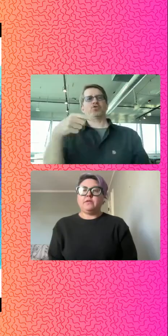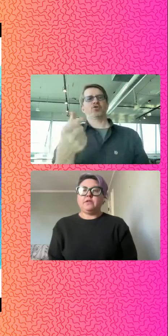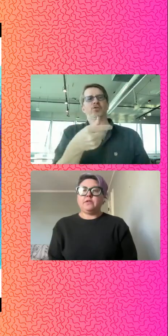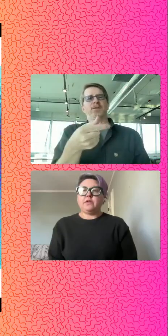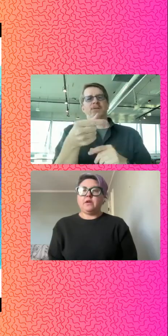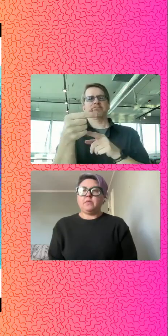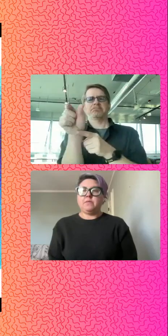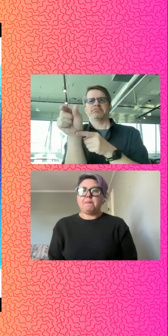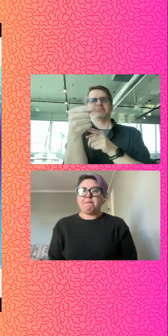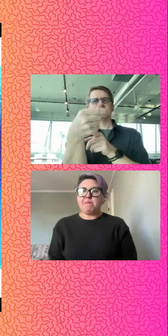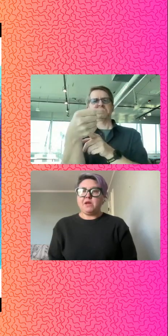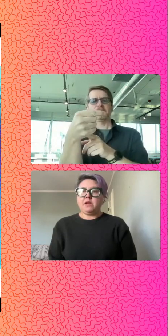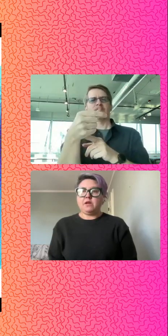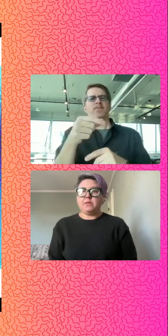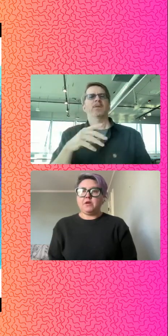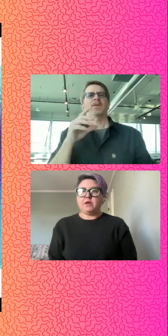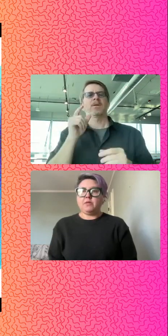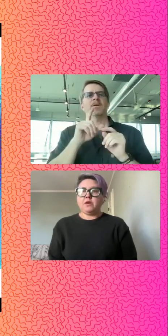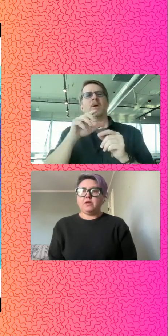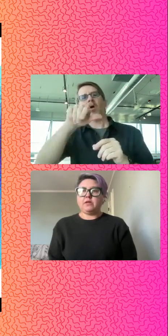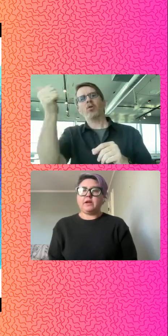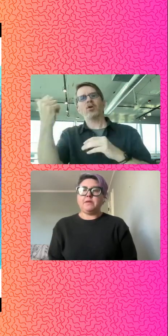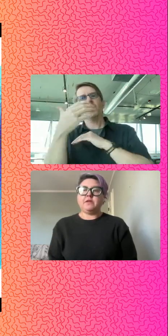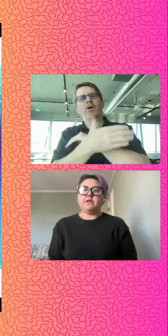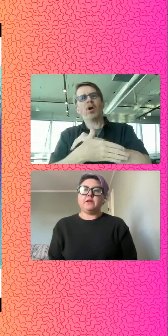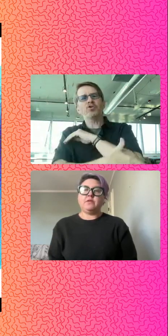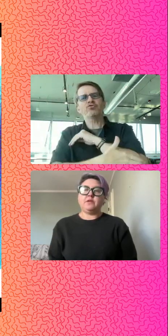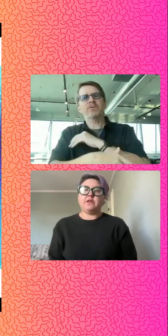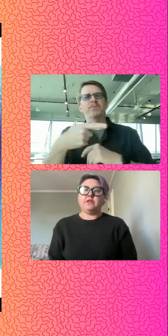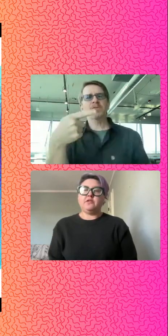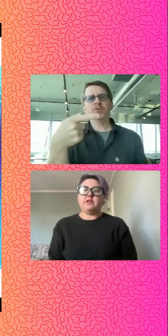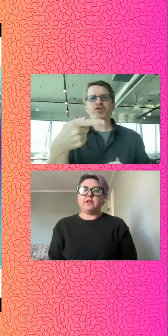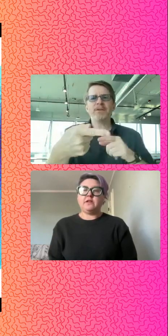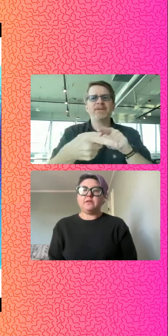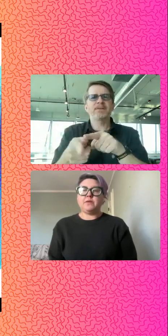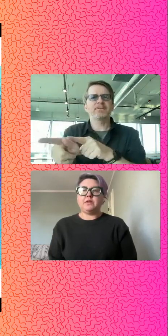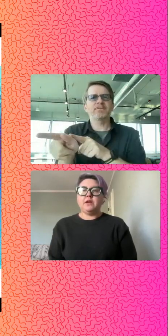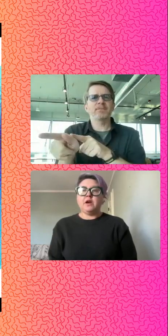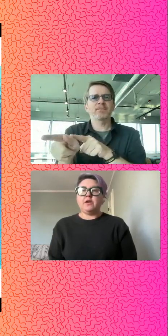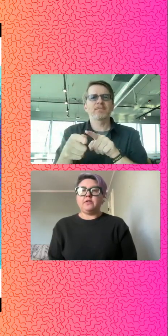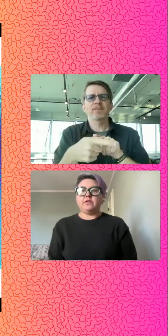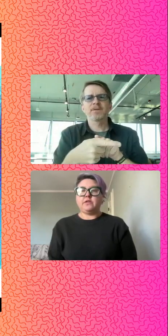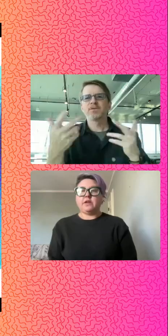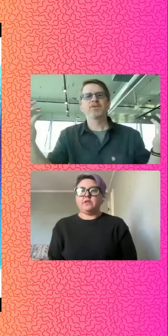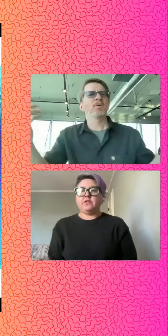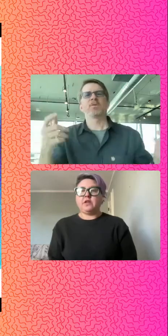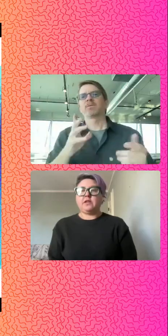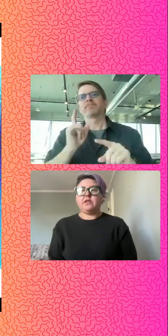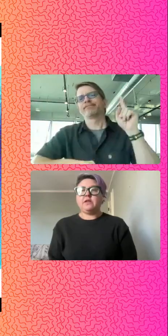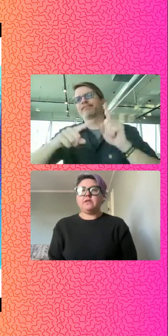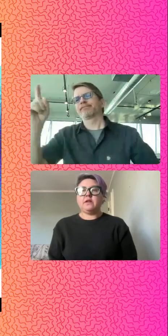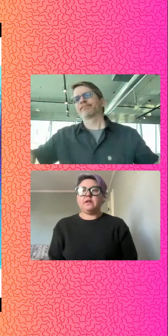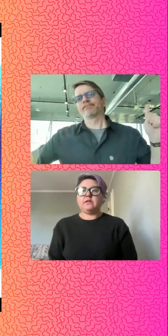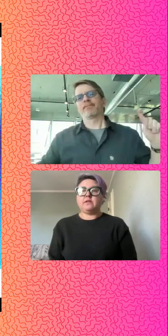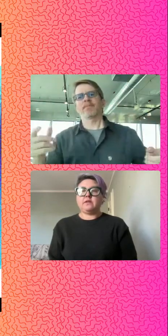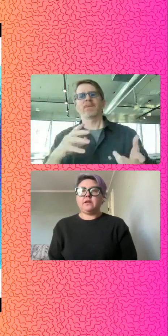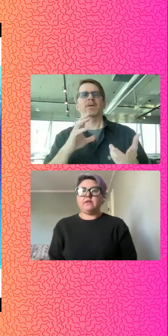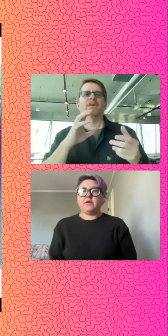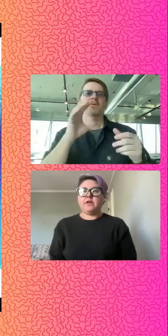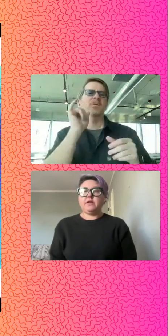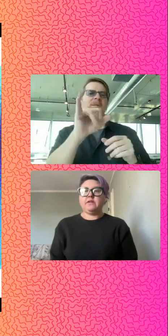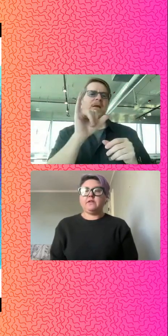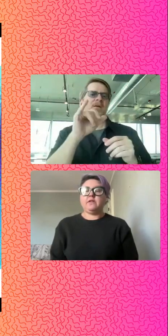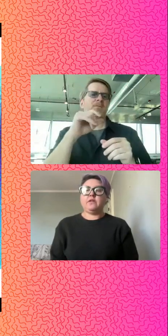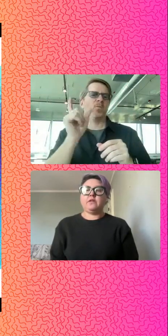of languages in America where, like American Sign Language, we sign G like this, but others sign it G like this, and it's a